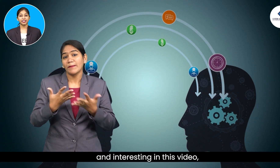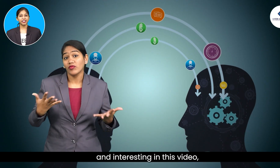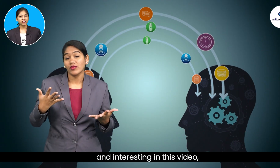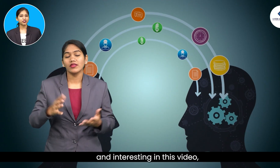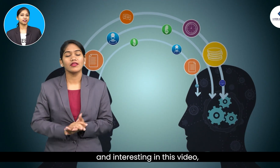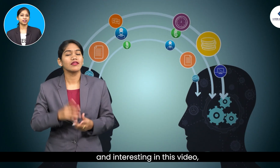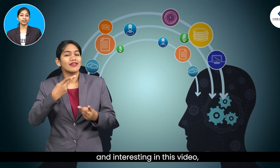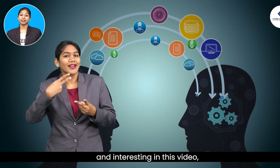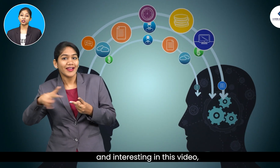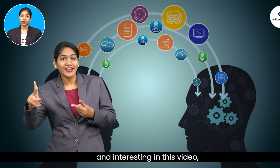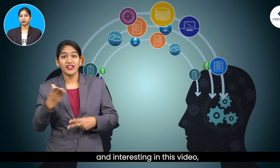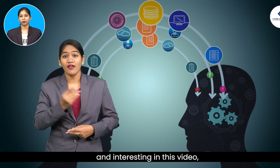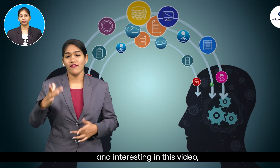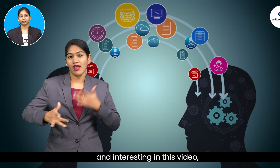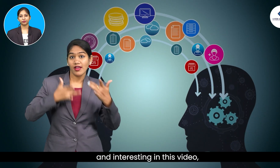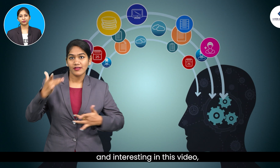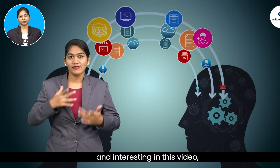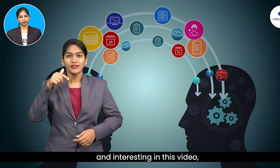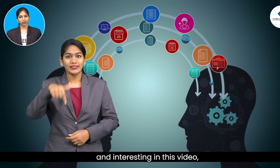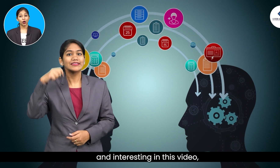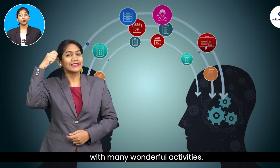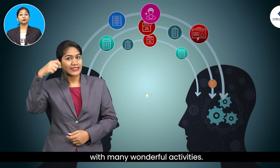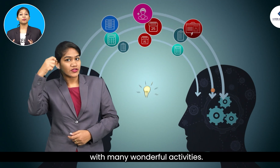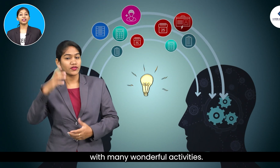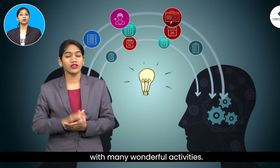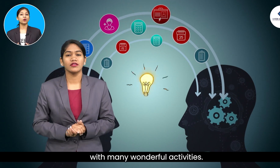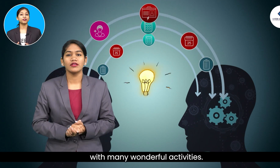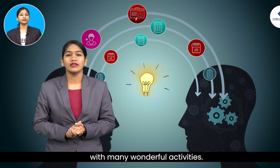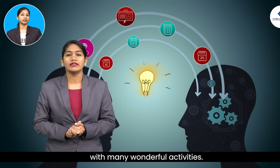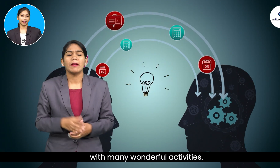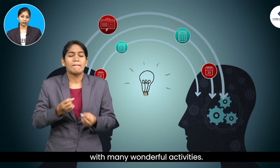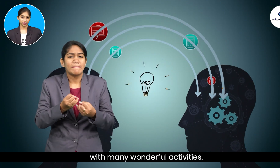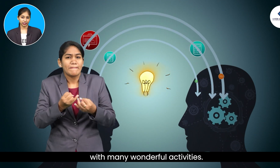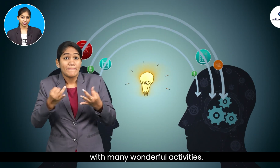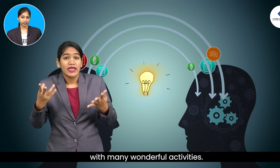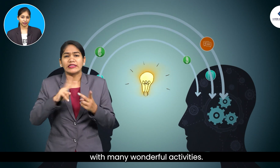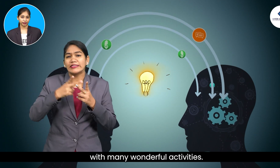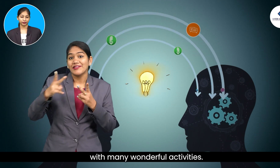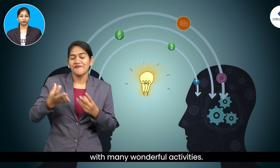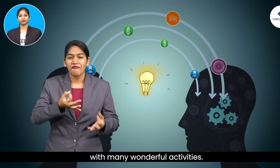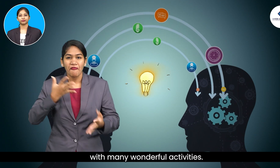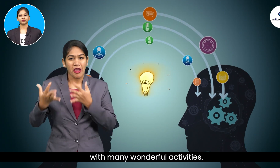and interesting in this video with many wonderful activities.